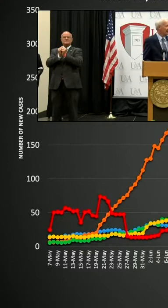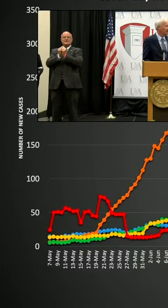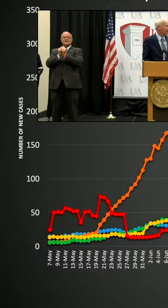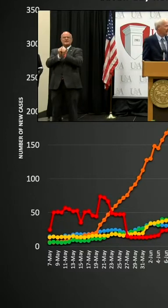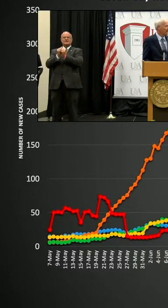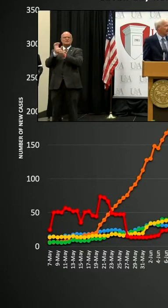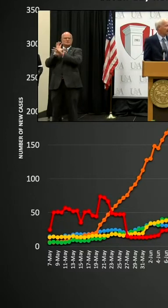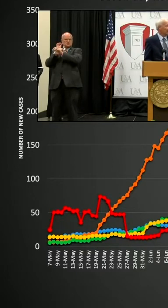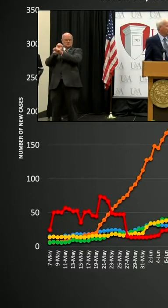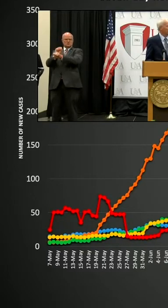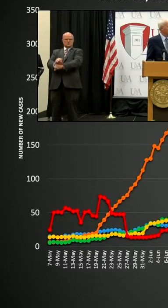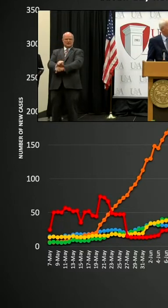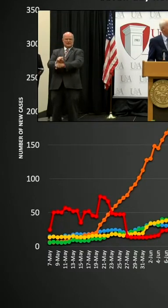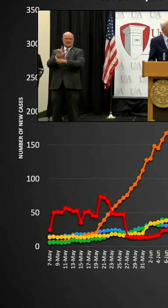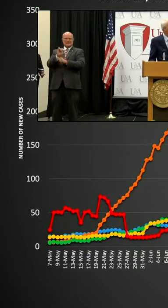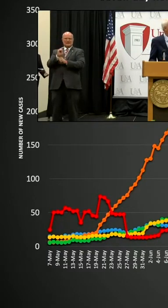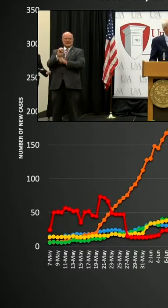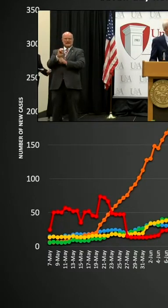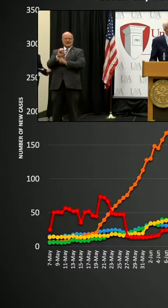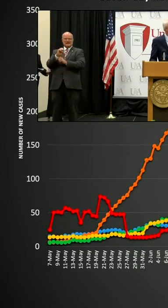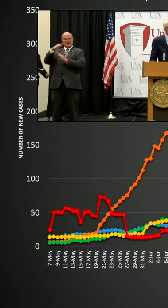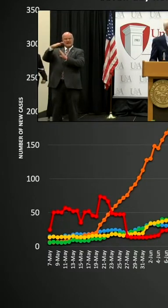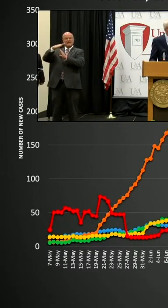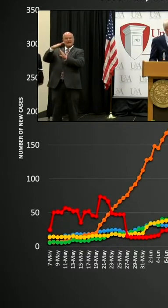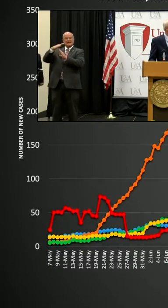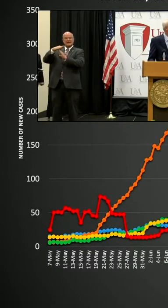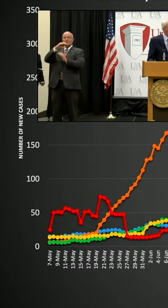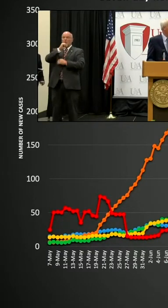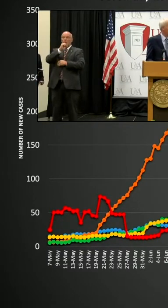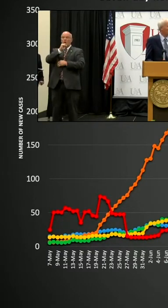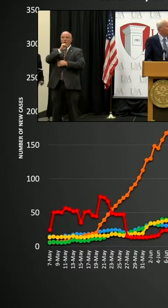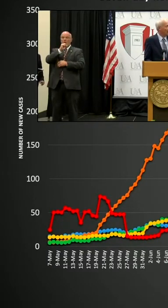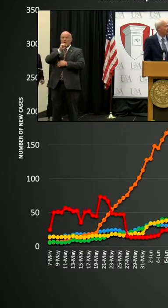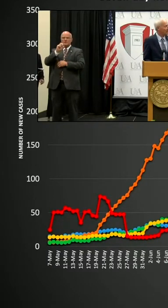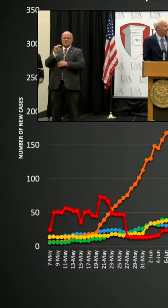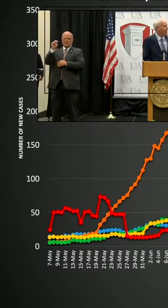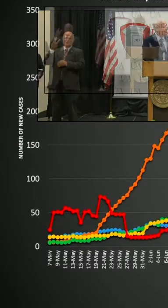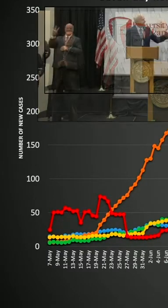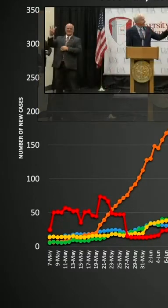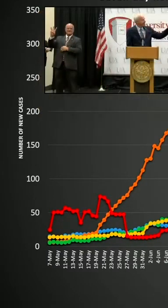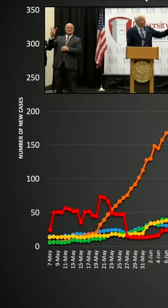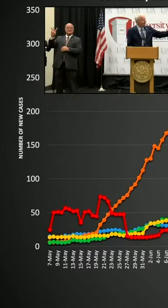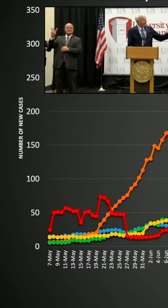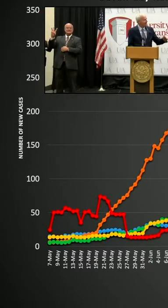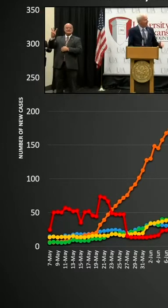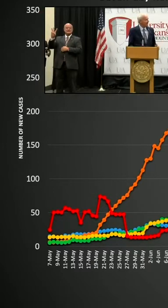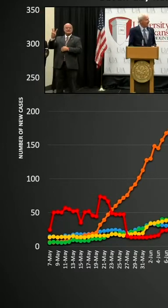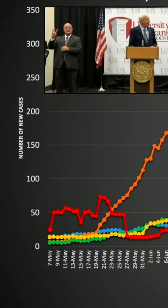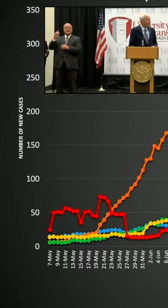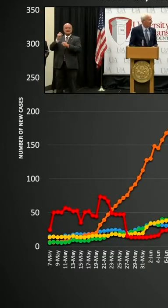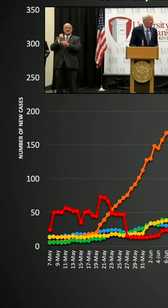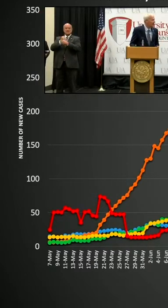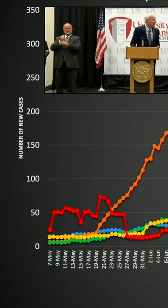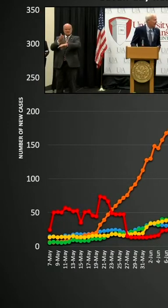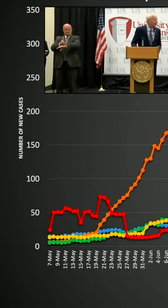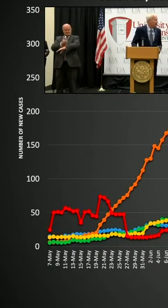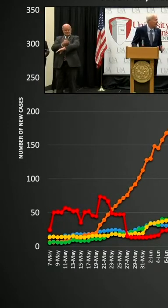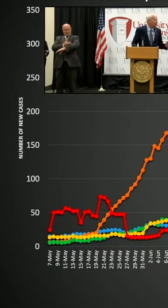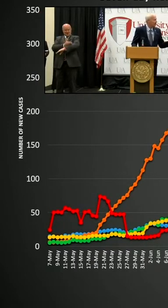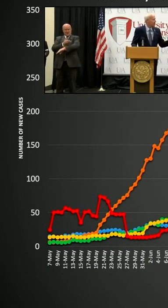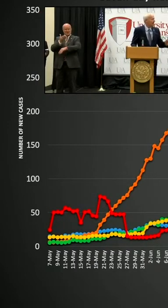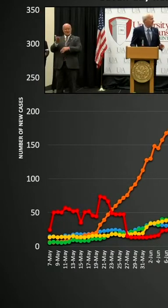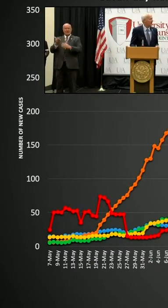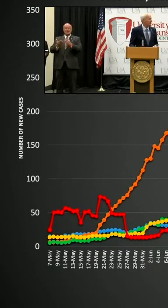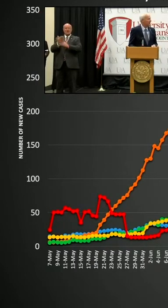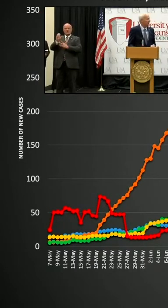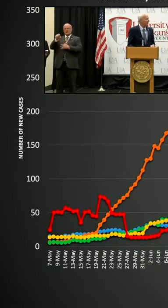trend lines, with the top line in the orange, the Northwest. We've made some progress there, and this